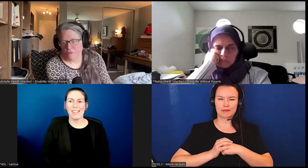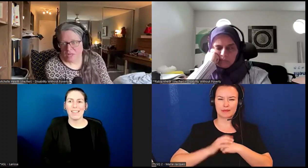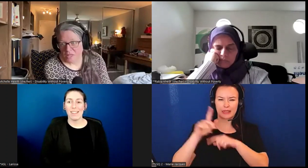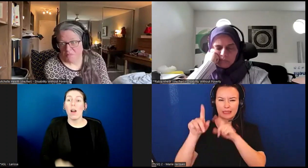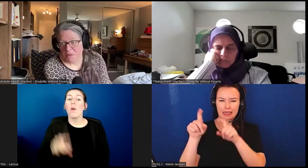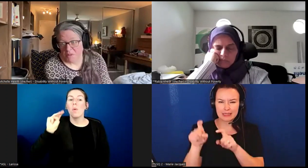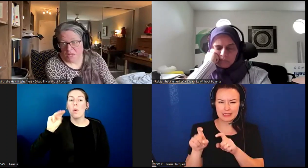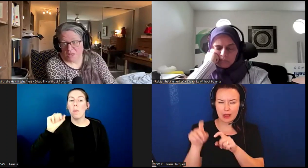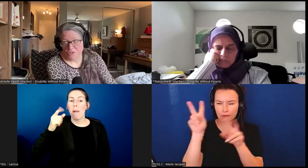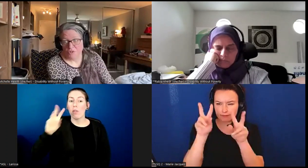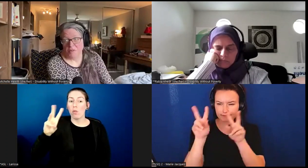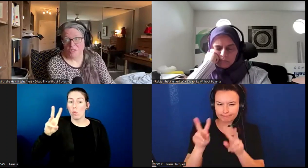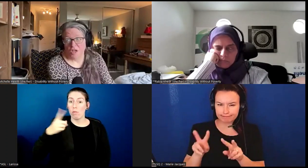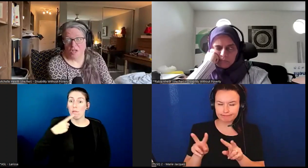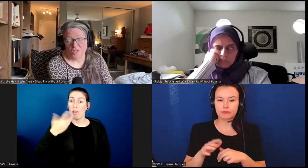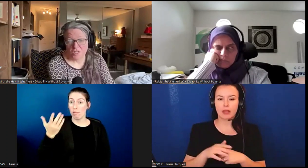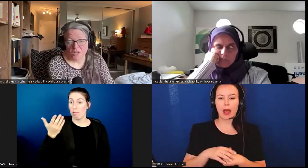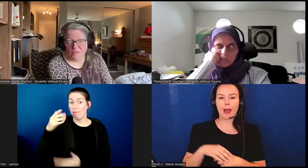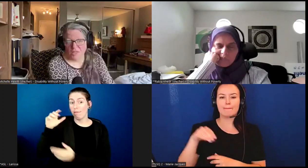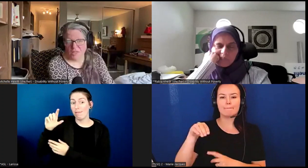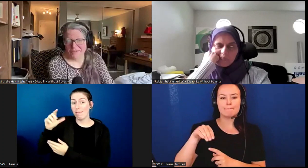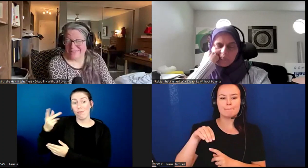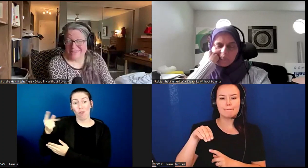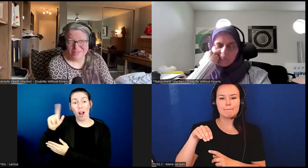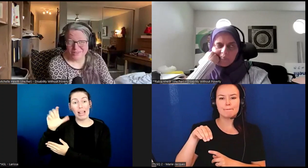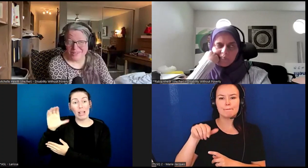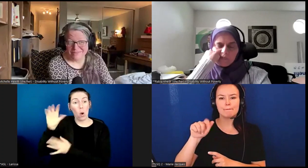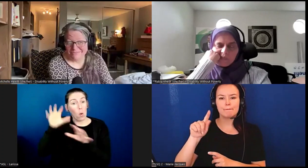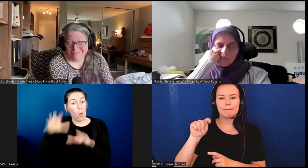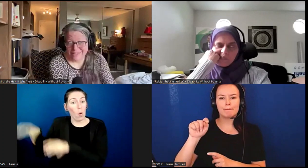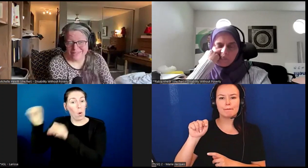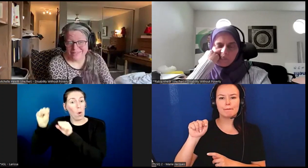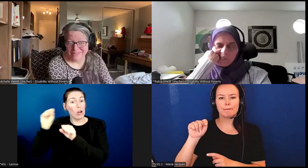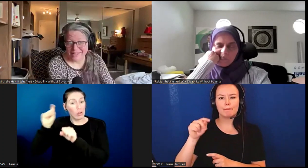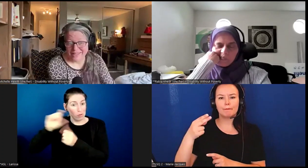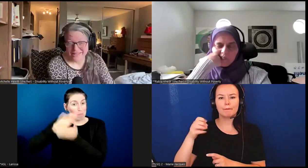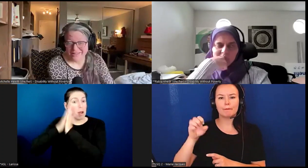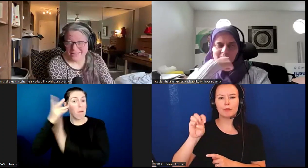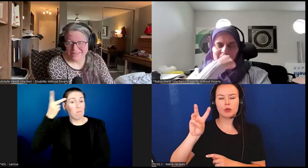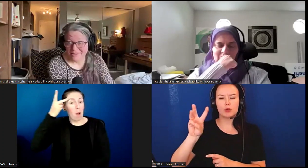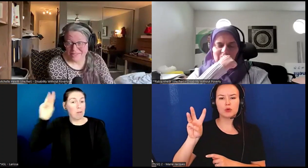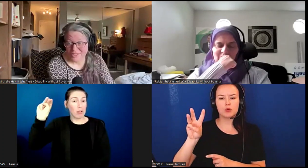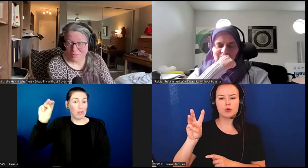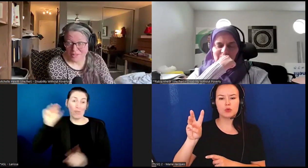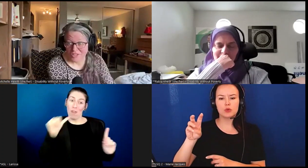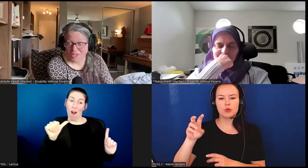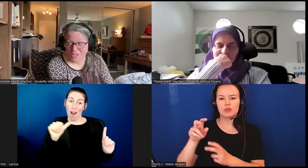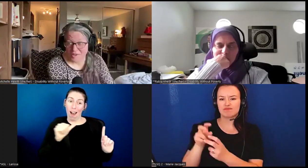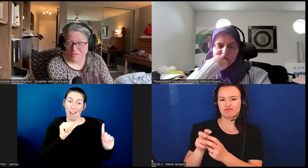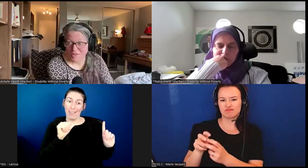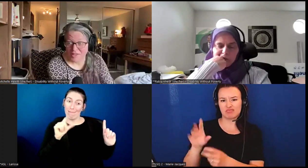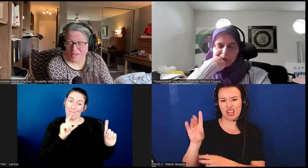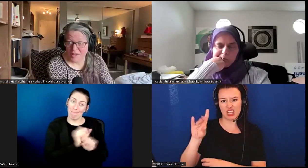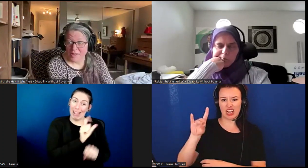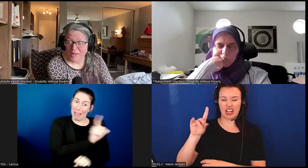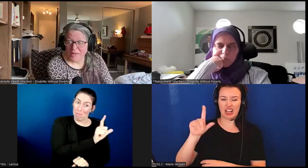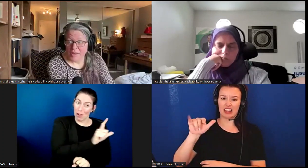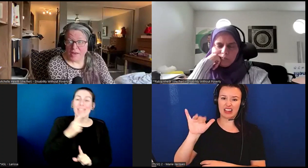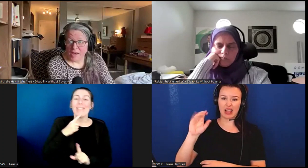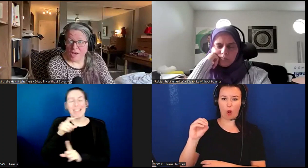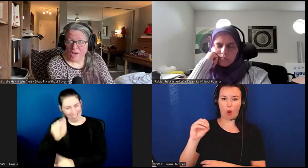Matthew Wright said maybe Leo should be in charge instead of the Liberals. I can just say that if Leo really should be in charge of everything.